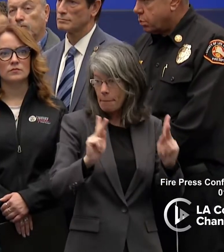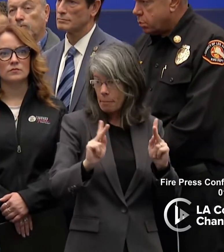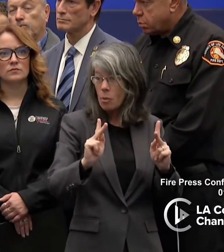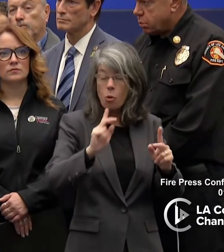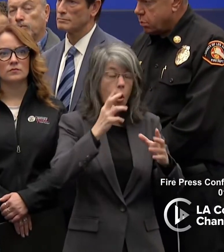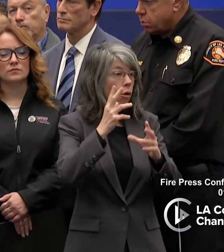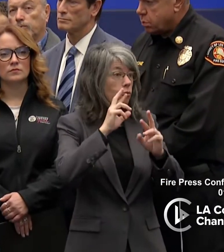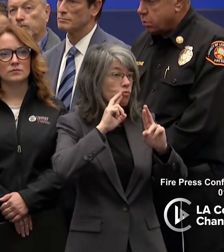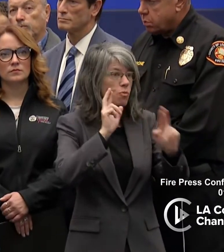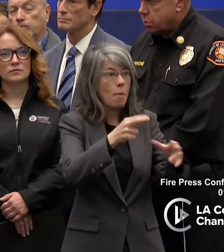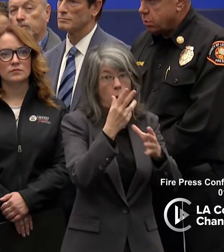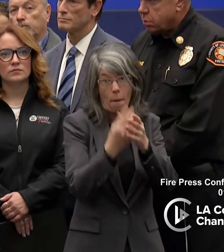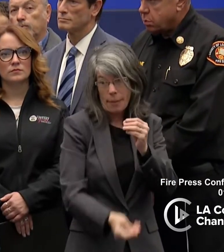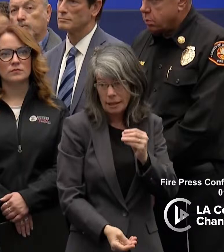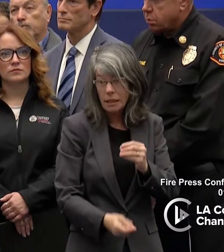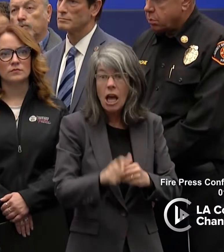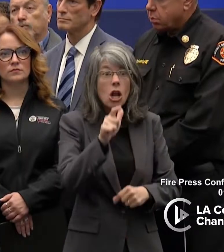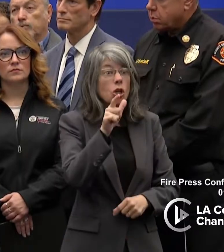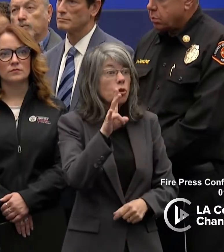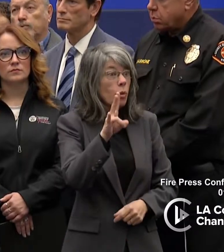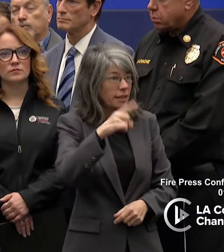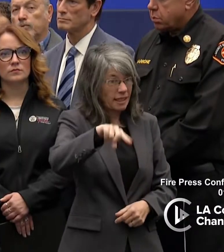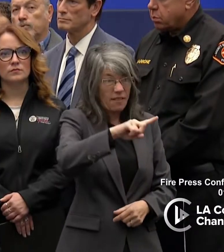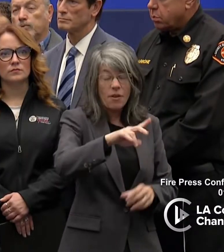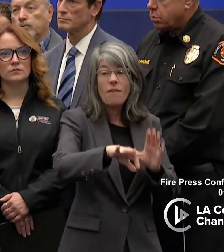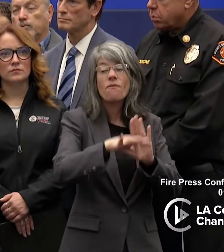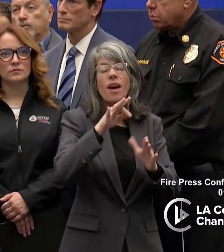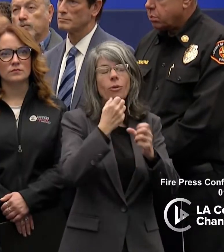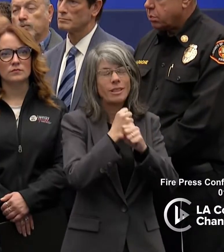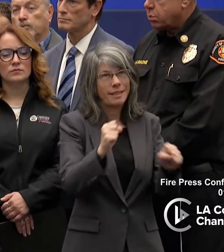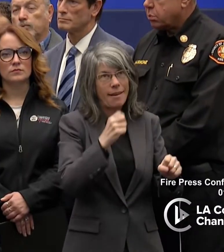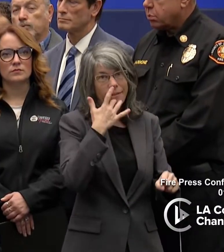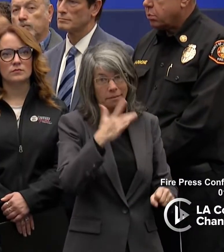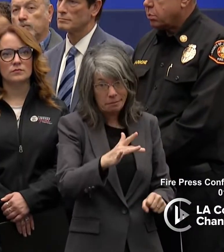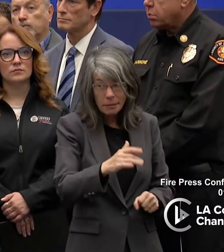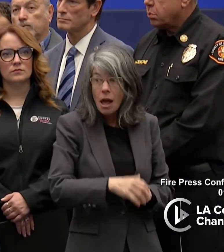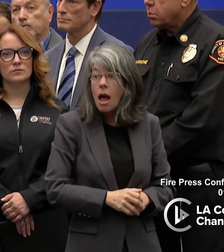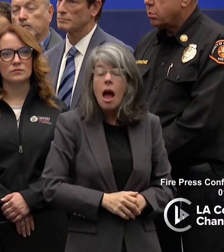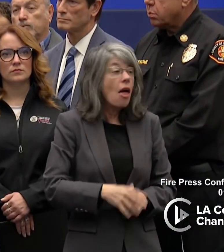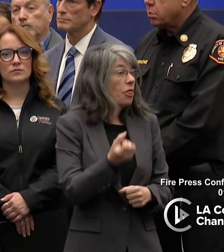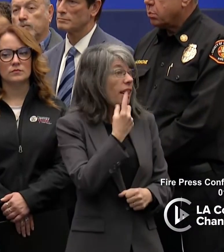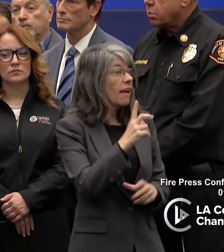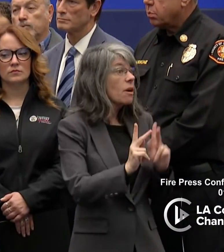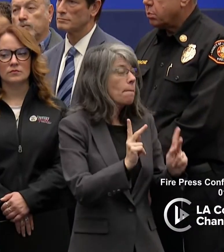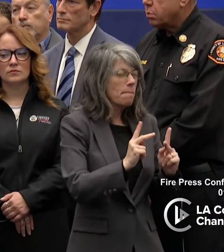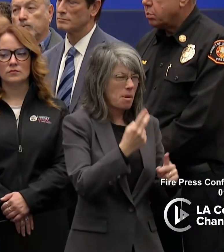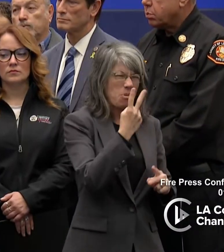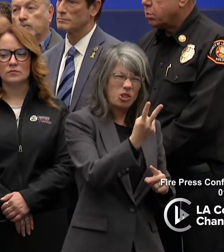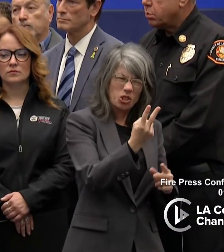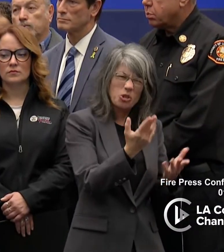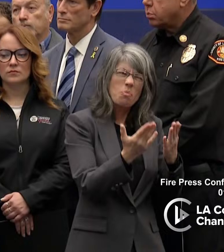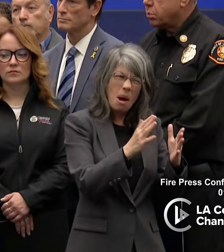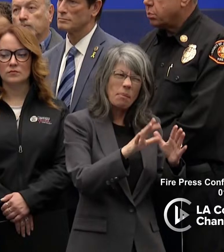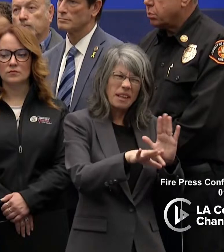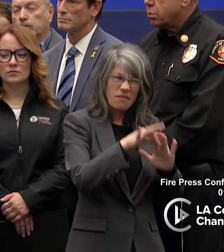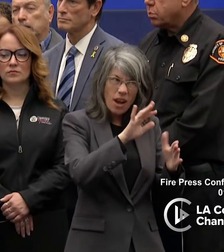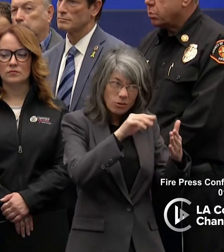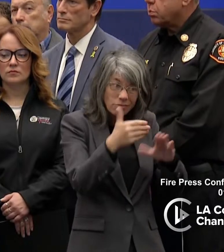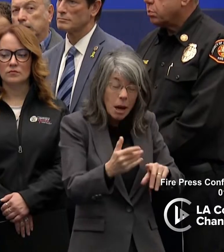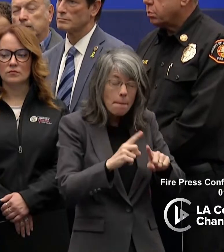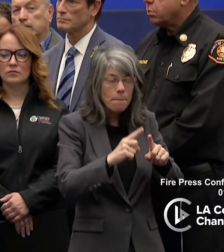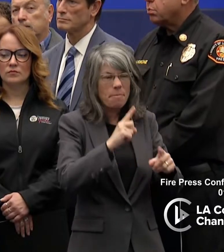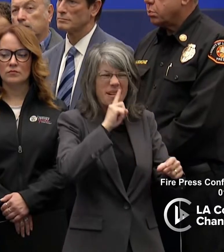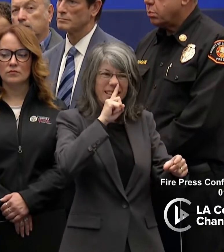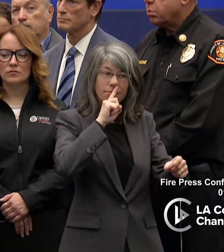been reported missing. 27 of those have been found safe. Of the 11 remaining, 2 most likely have been found deceased, but yet